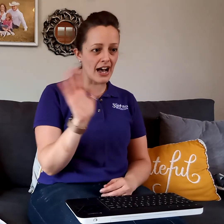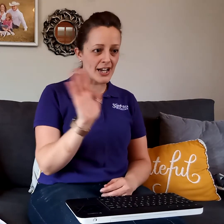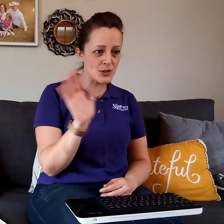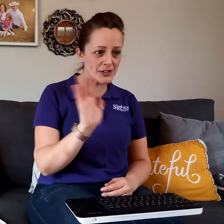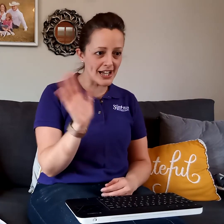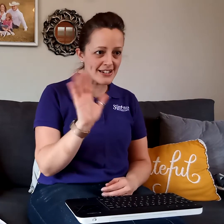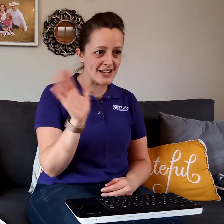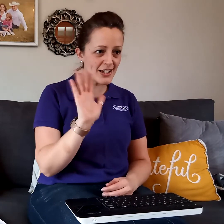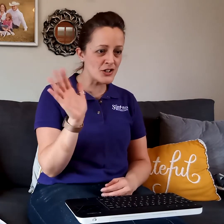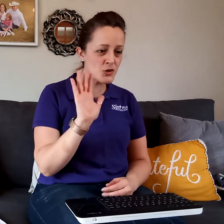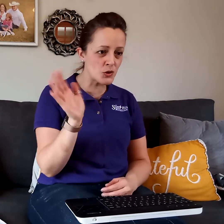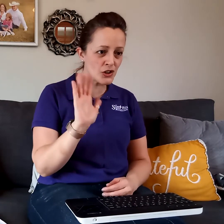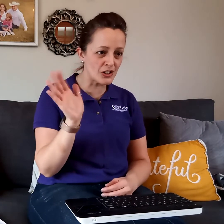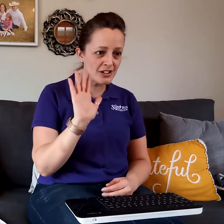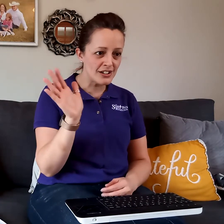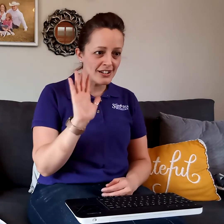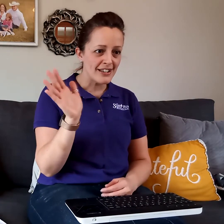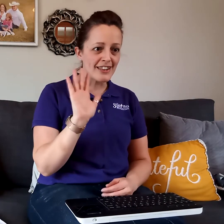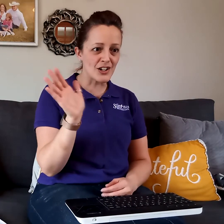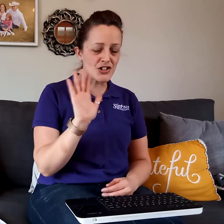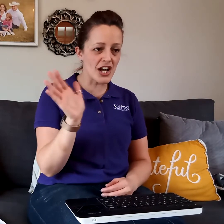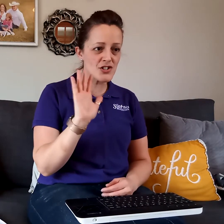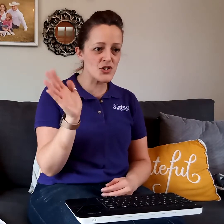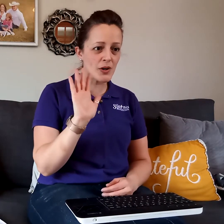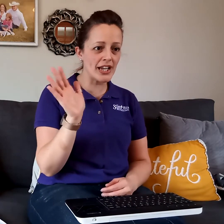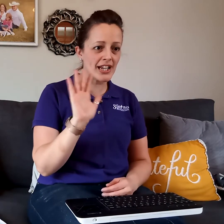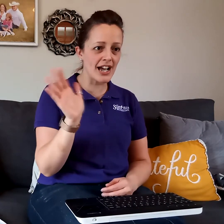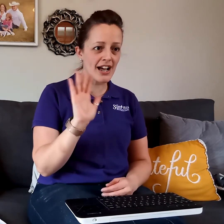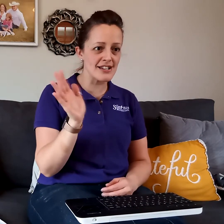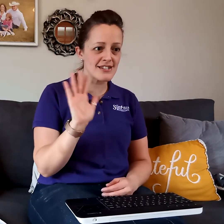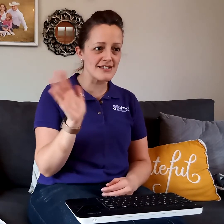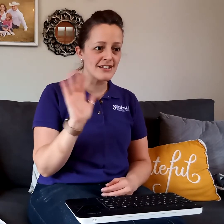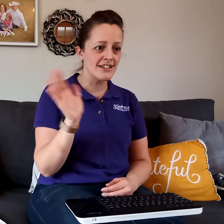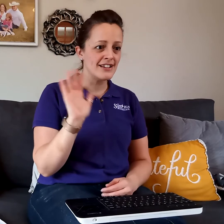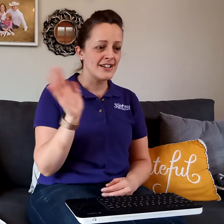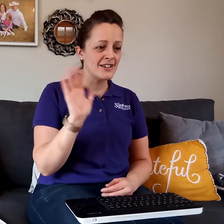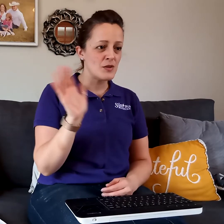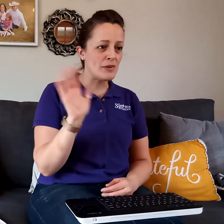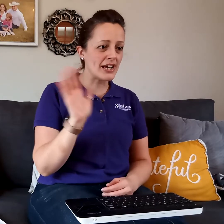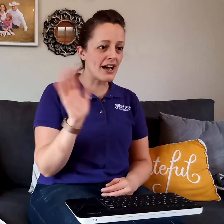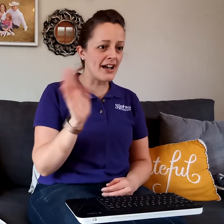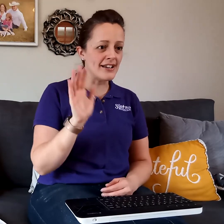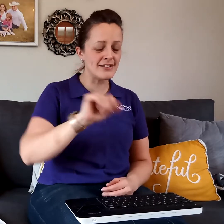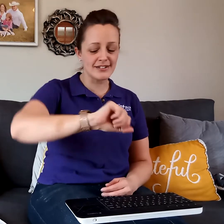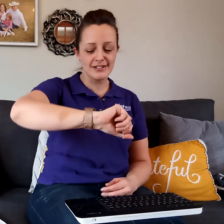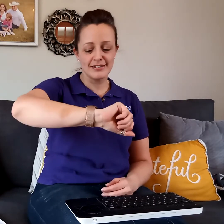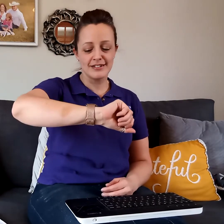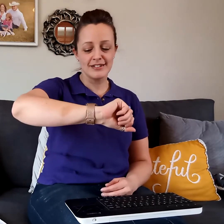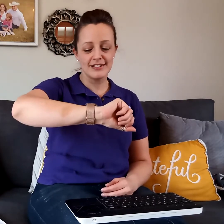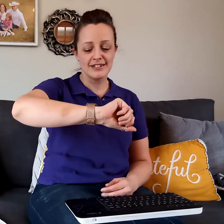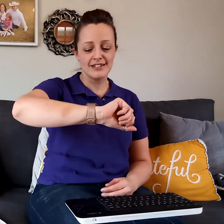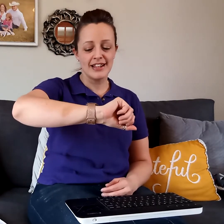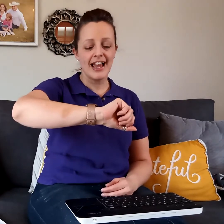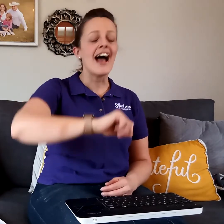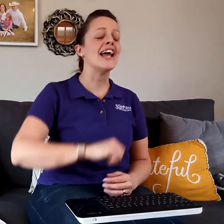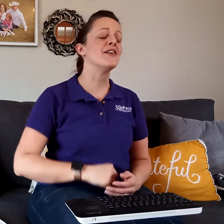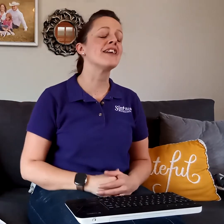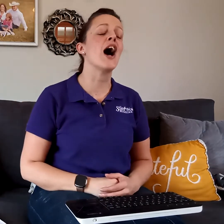to Alexa and Jewel that are just joining us, because, anyways, I won't